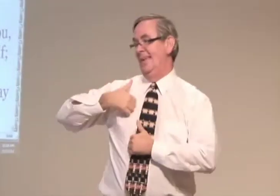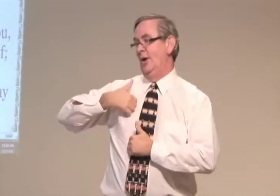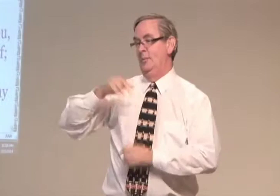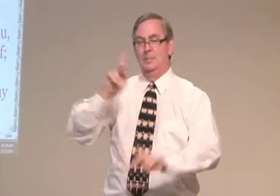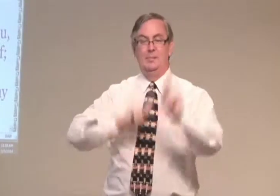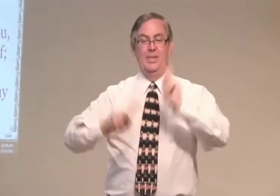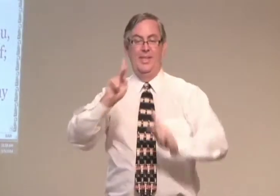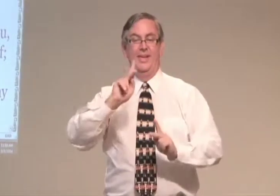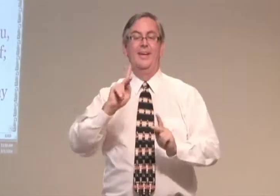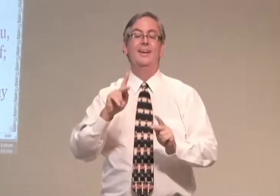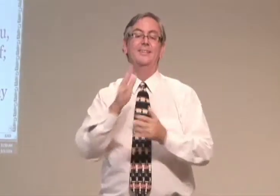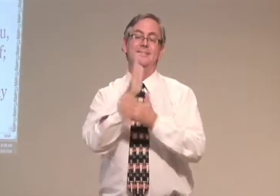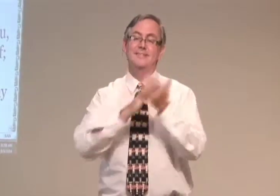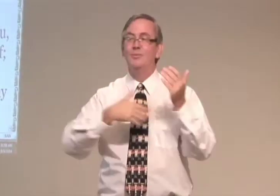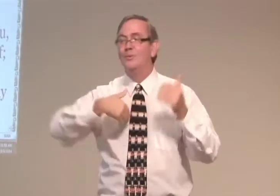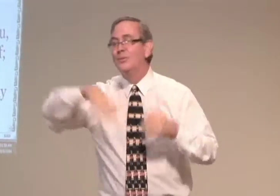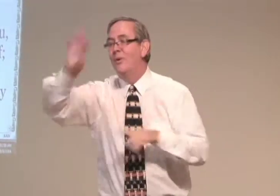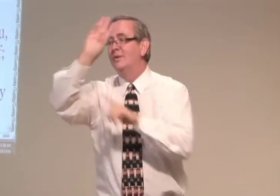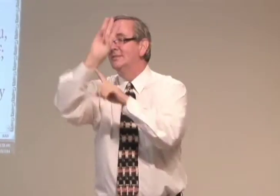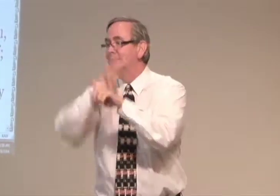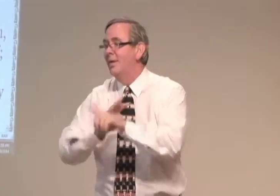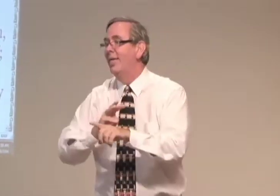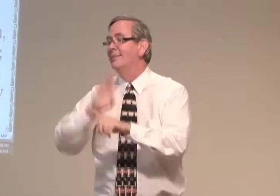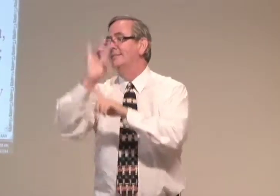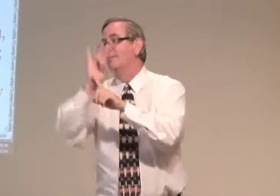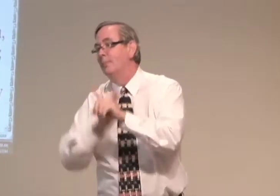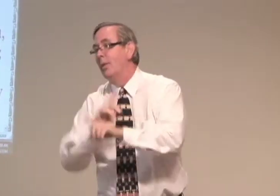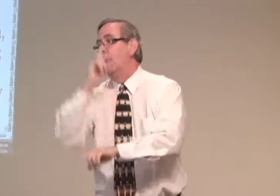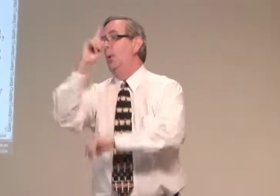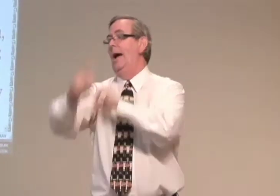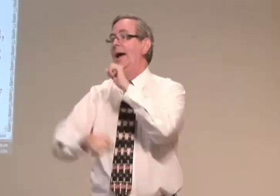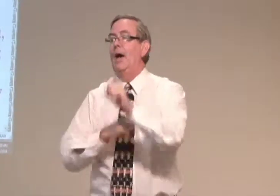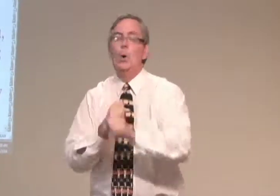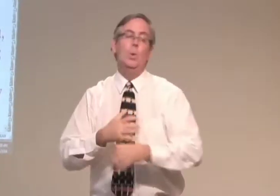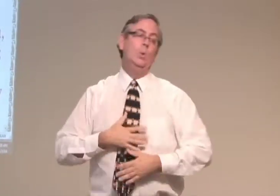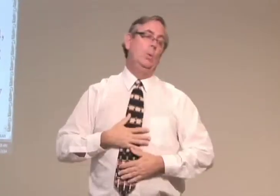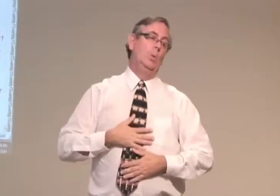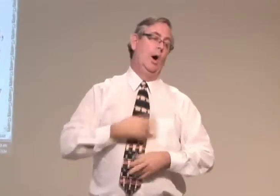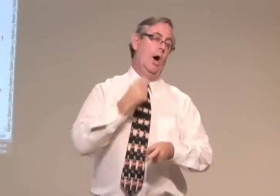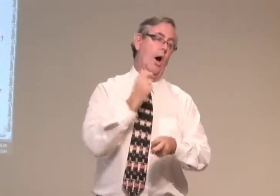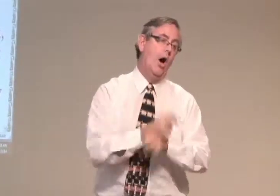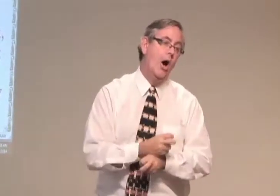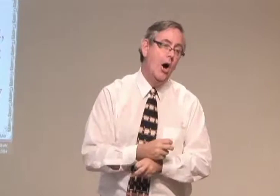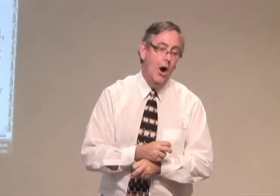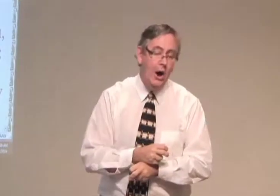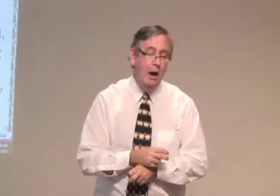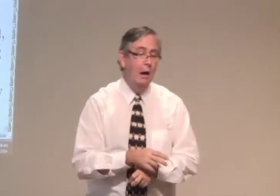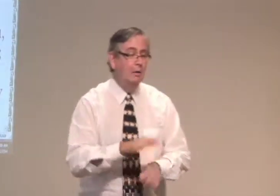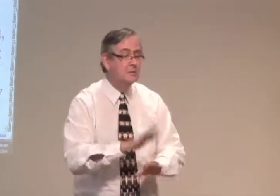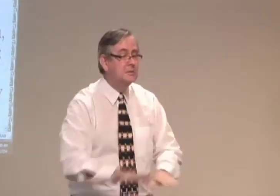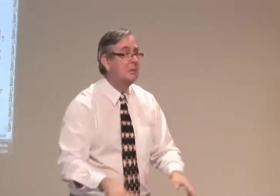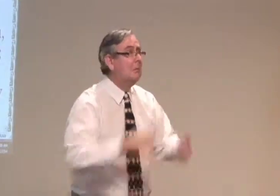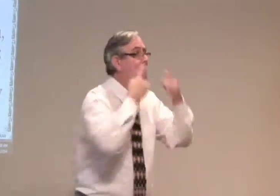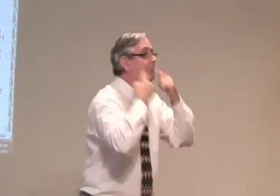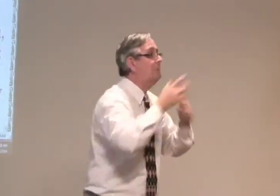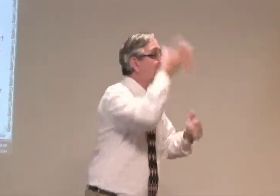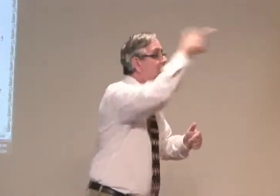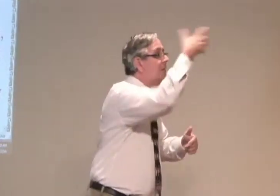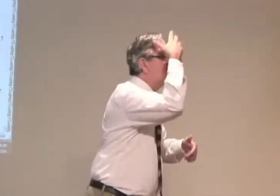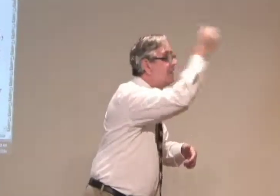In Jacksonville we've got a lot of military. Some of those men leave six months to a year and it's hard when you see